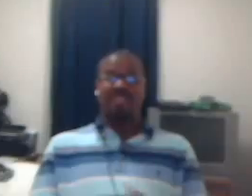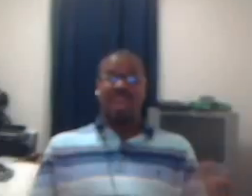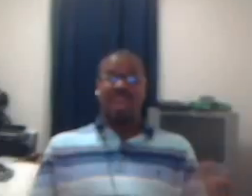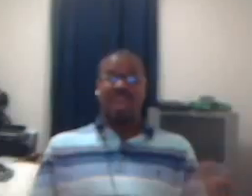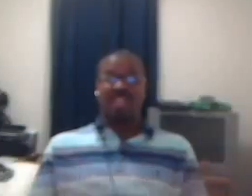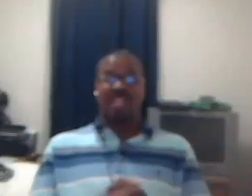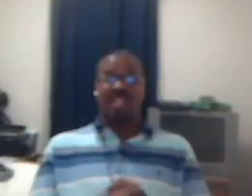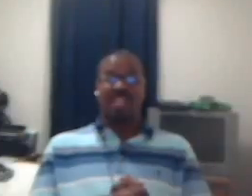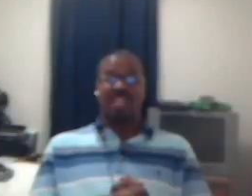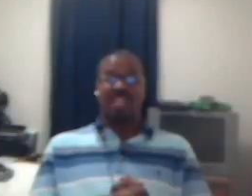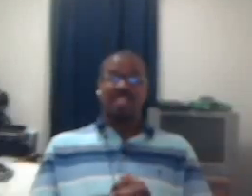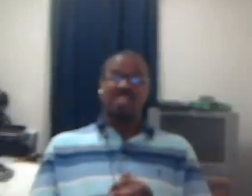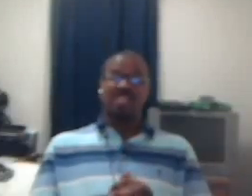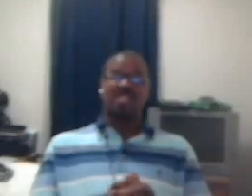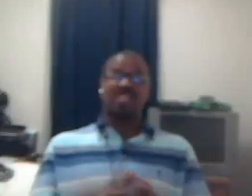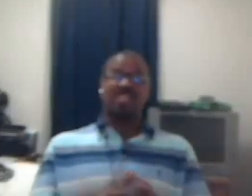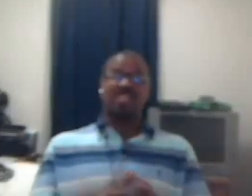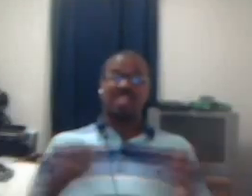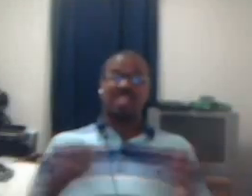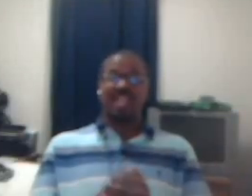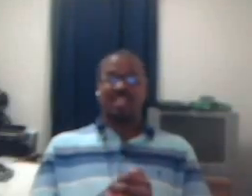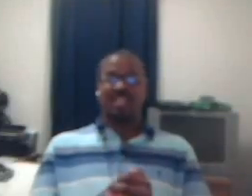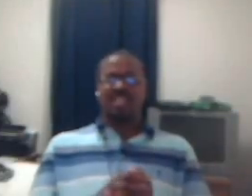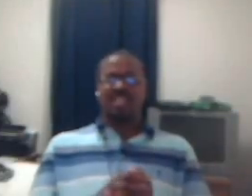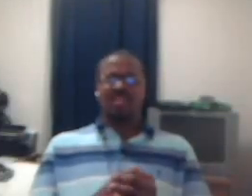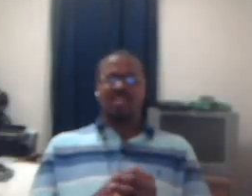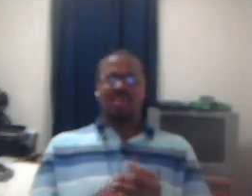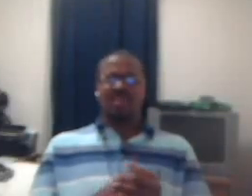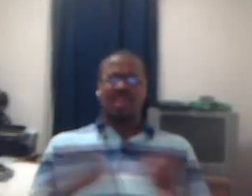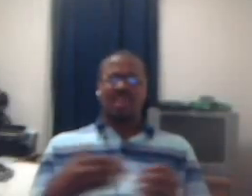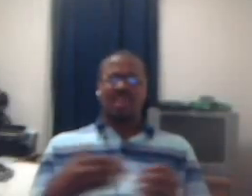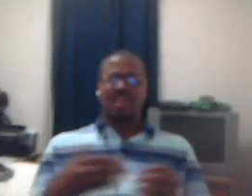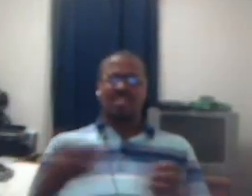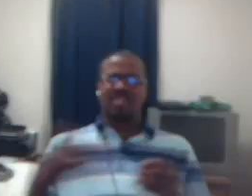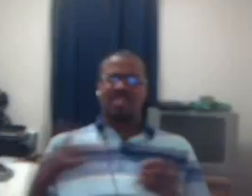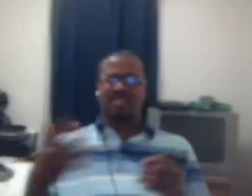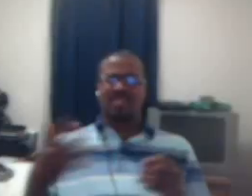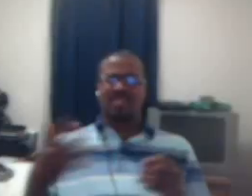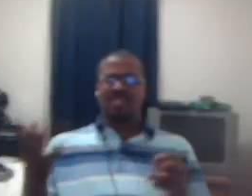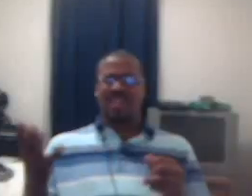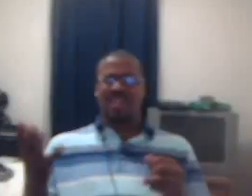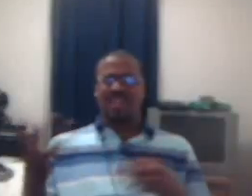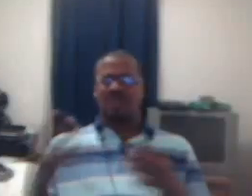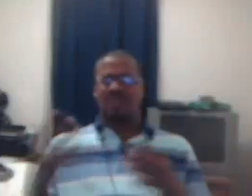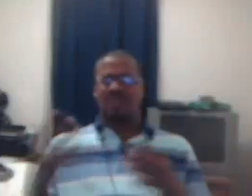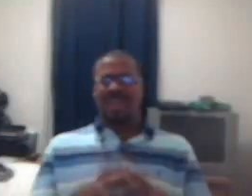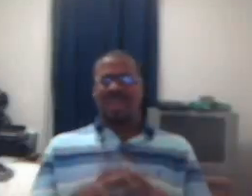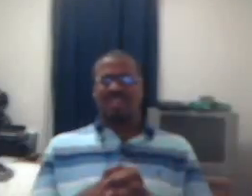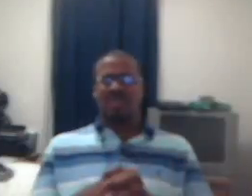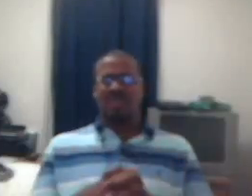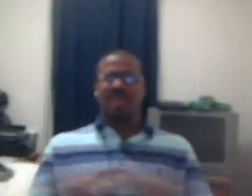so agitated to say things, you know. Some girl I knew from high school made